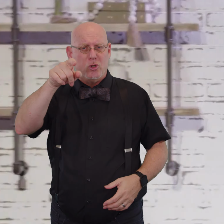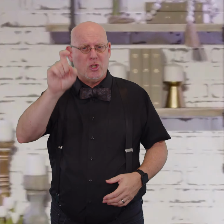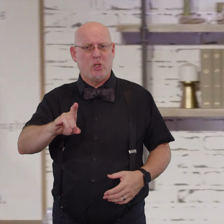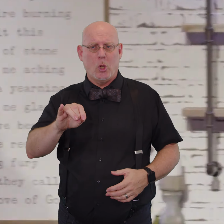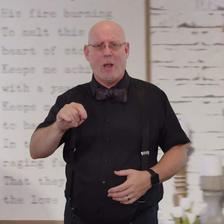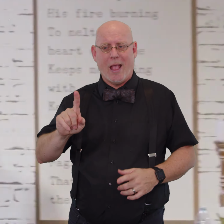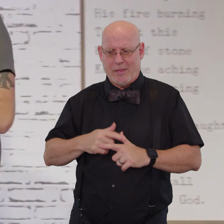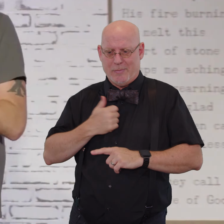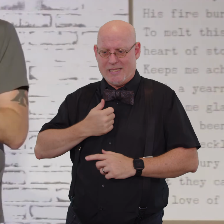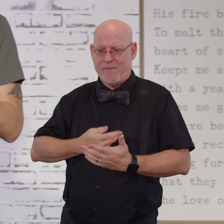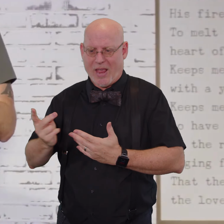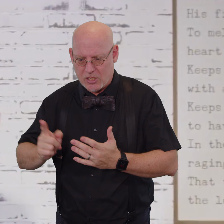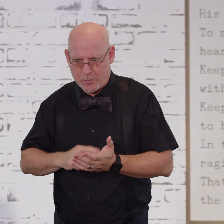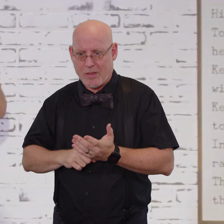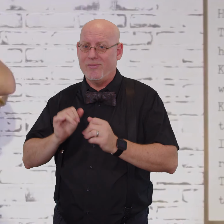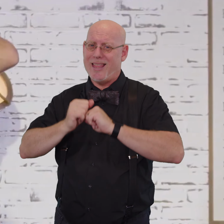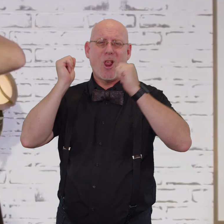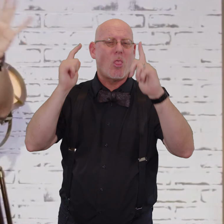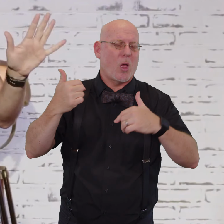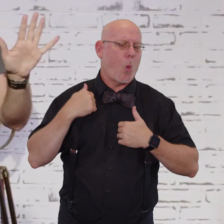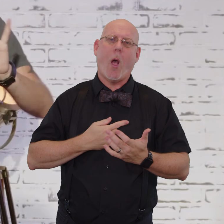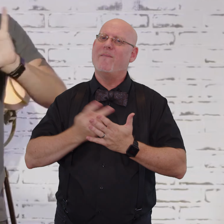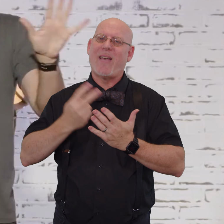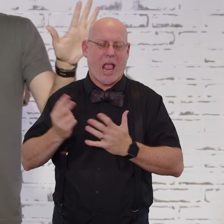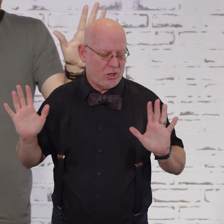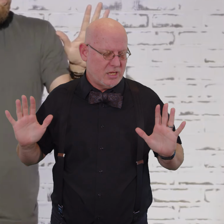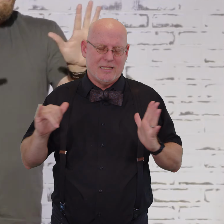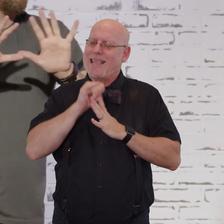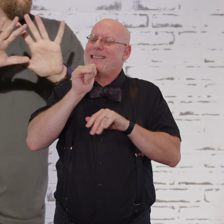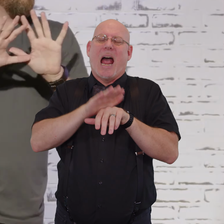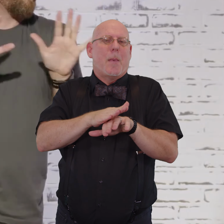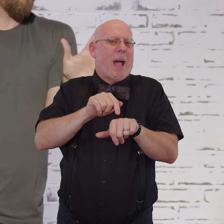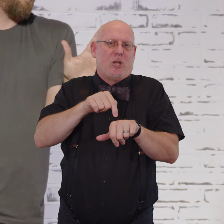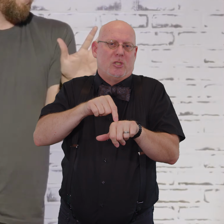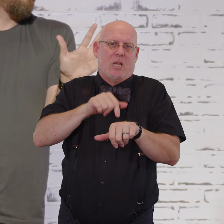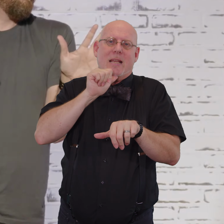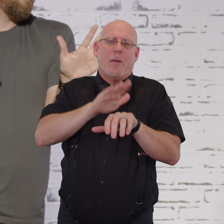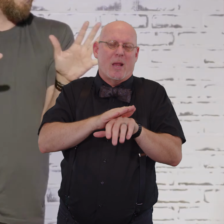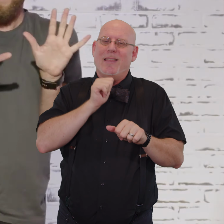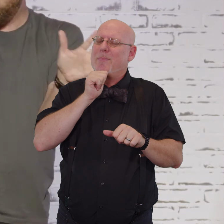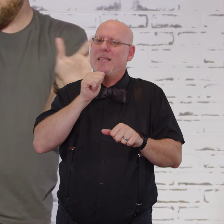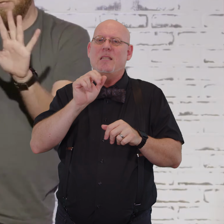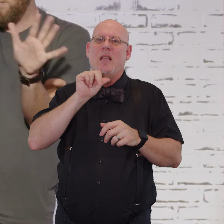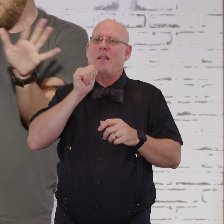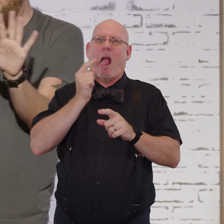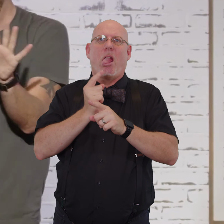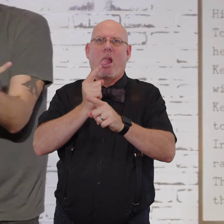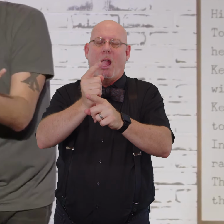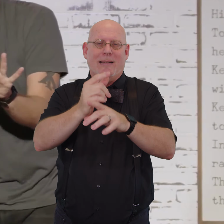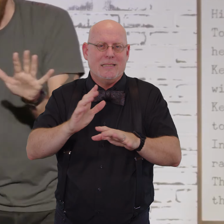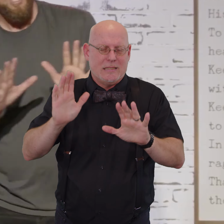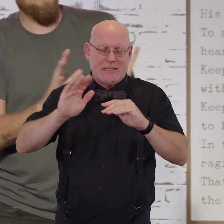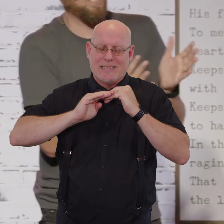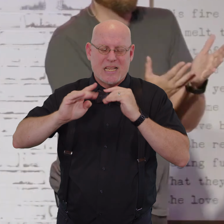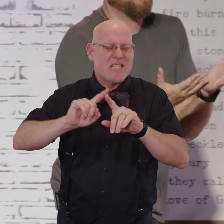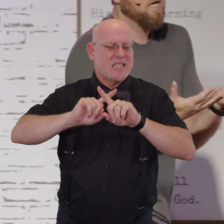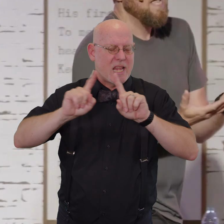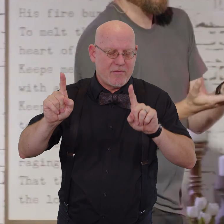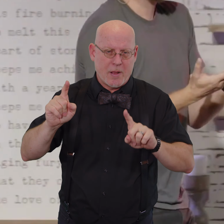up here and tell you you should do and then I fail to do them that's all of us we all fail that's not hypocrisy that's inconsistency hypocrisy